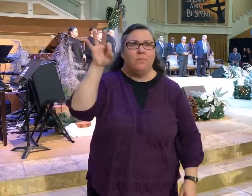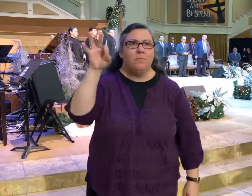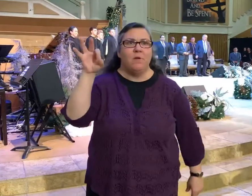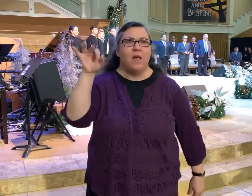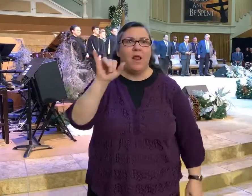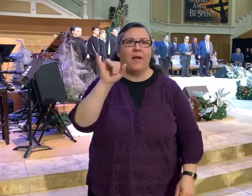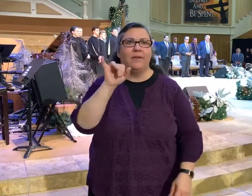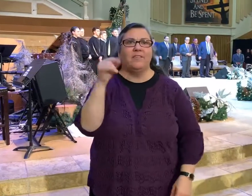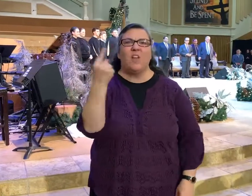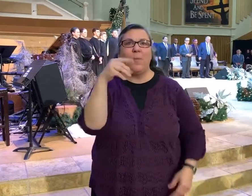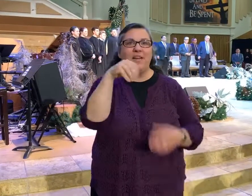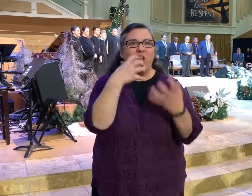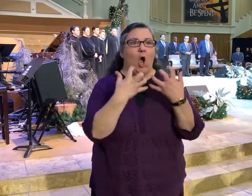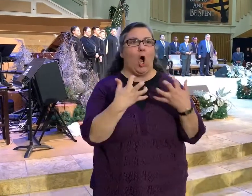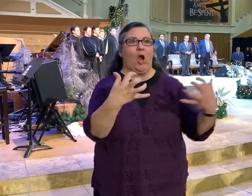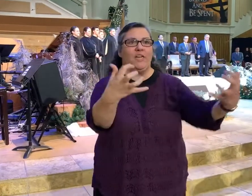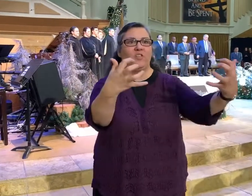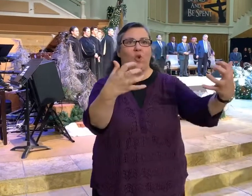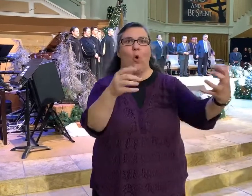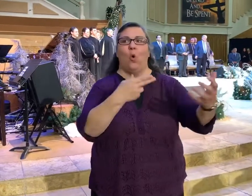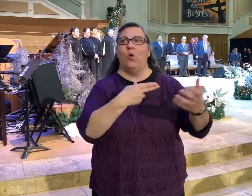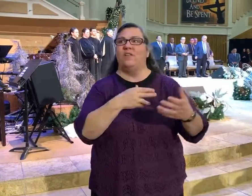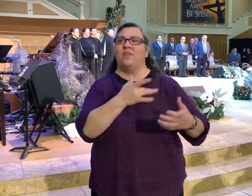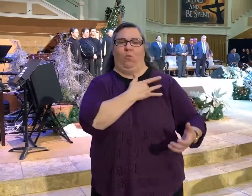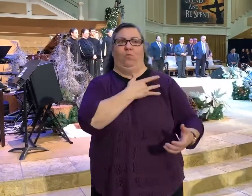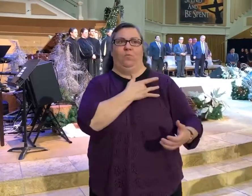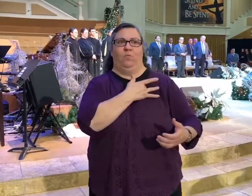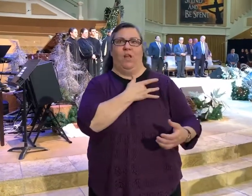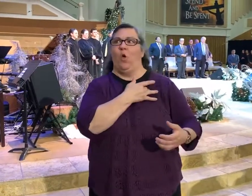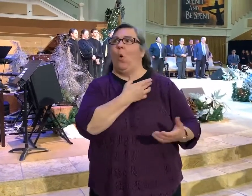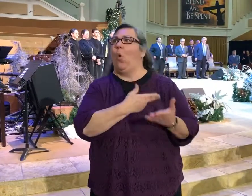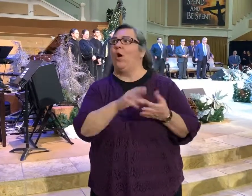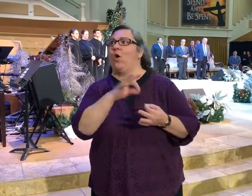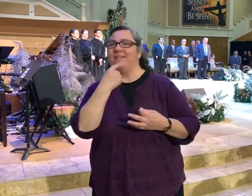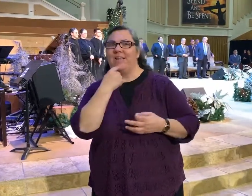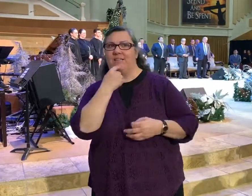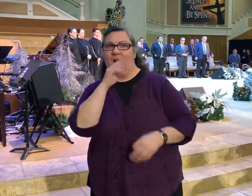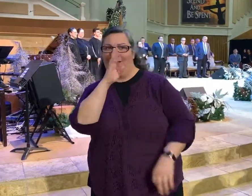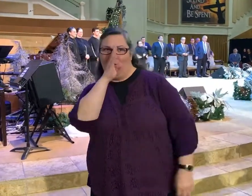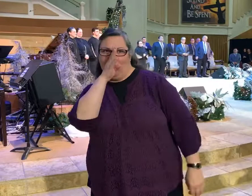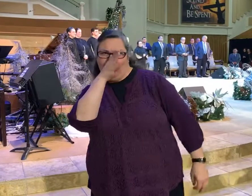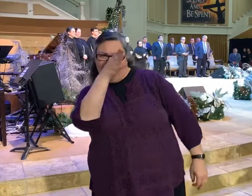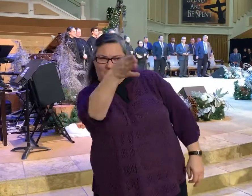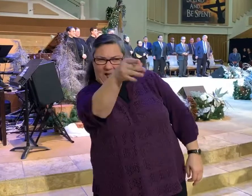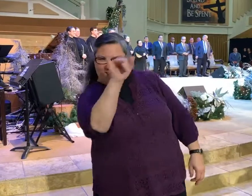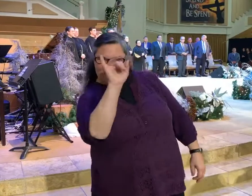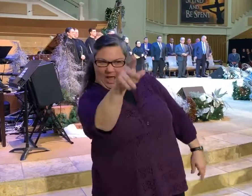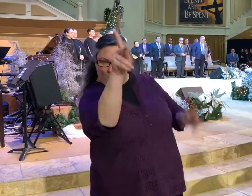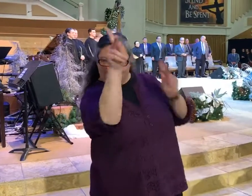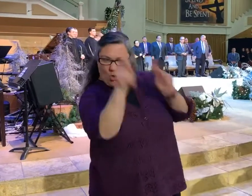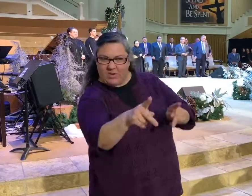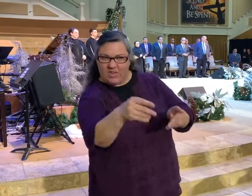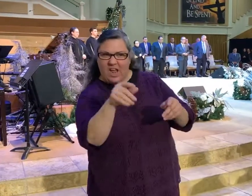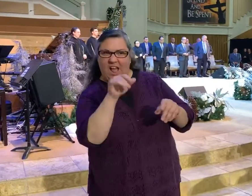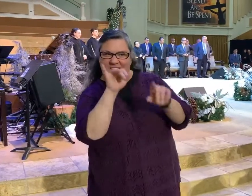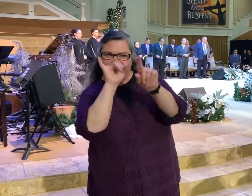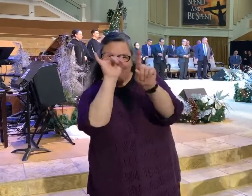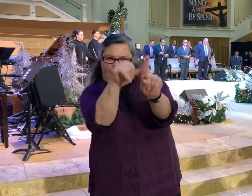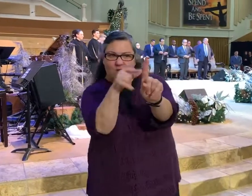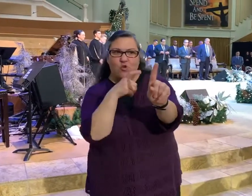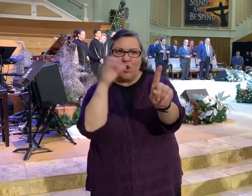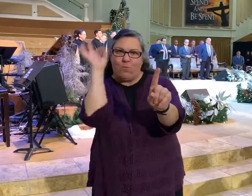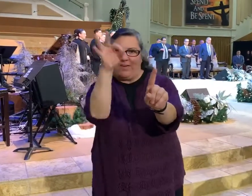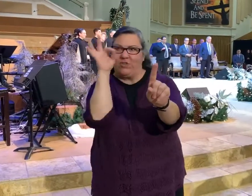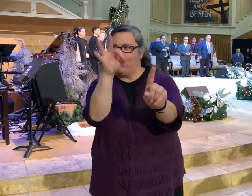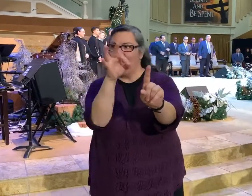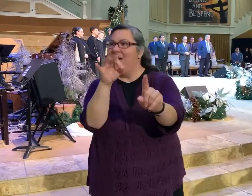illumination goes off and the Holy Ghost says zero in there. It's like a, he says it's like a channel of light. And he said, just start preaching. That's some of y'all are not, so Brother